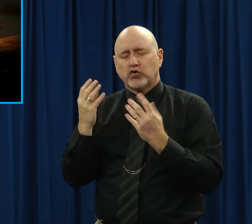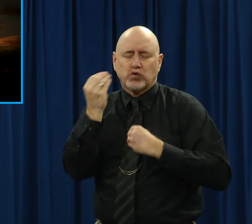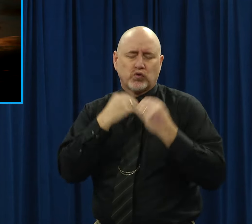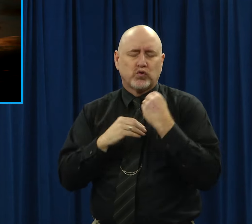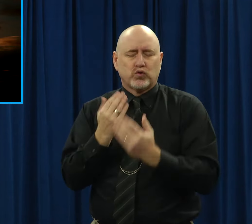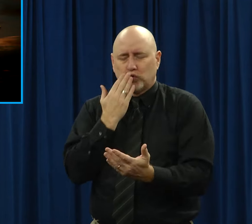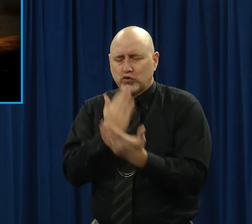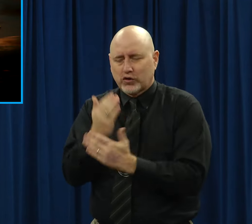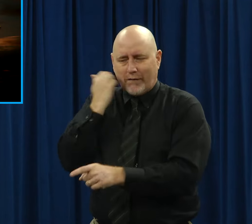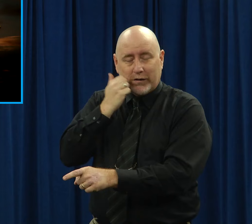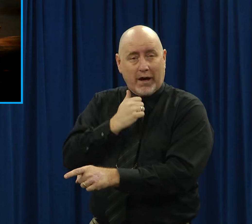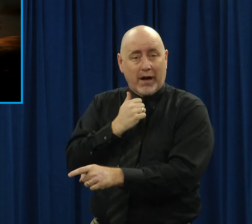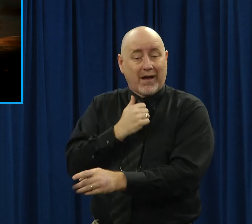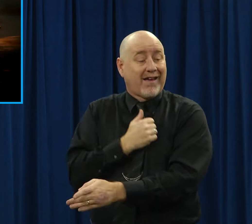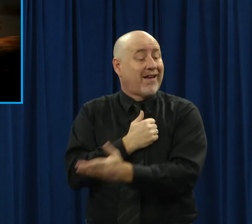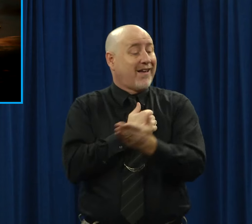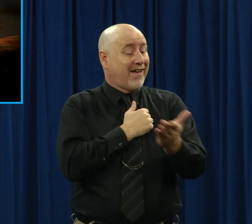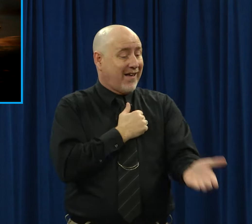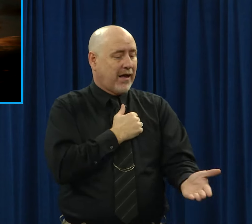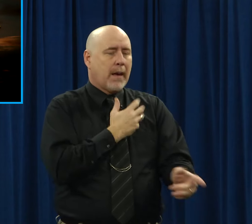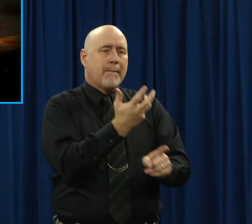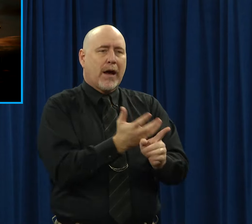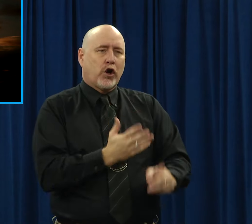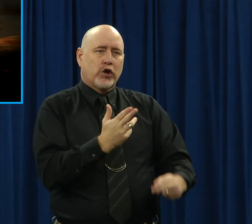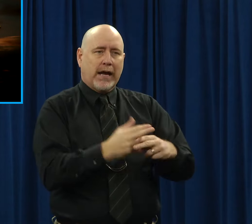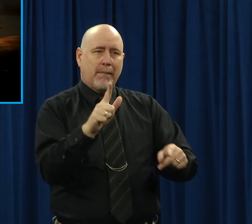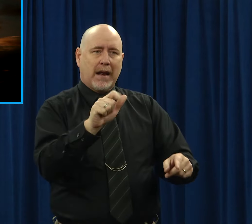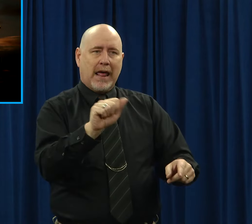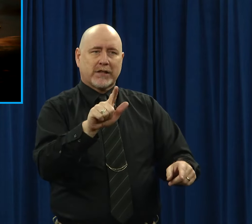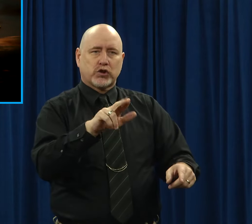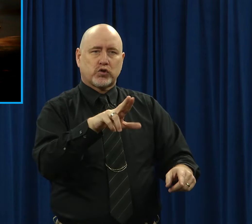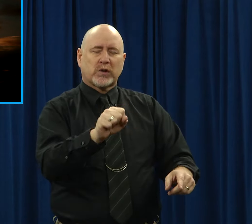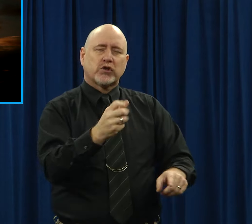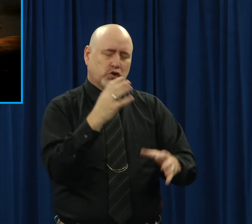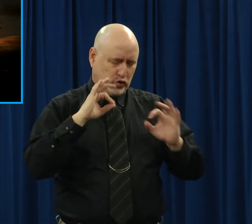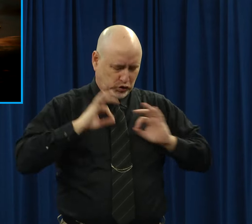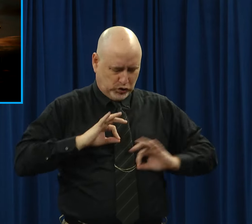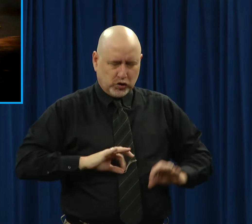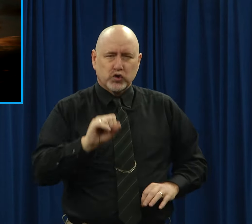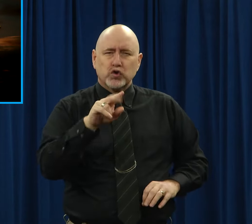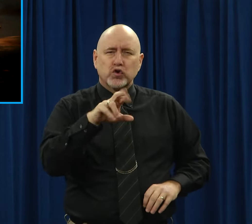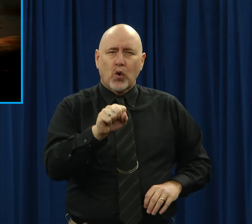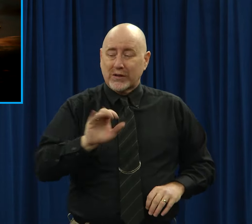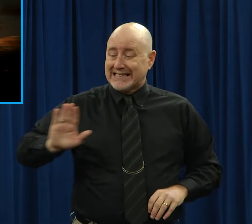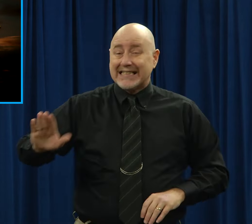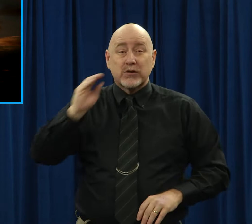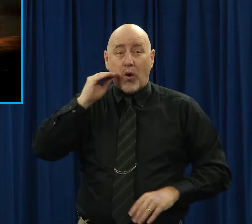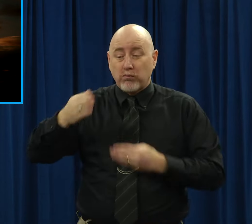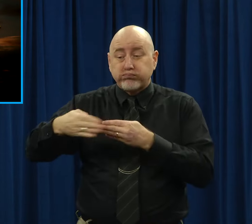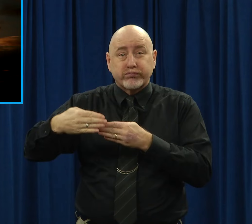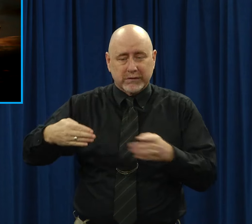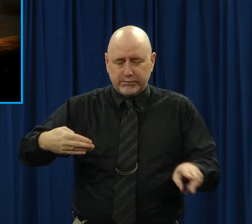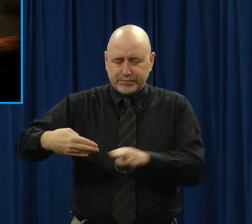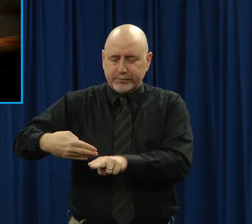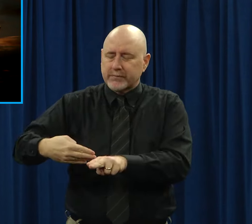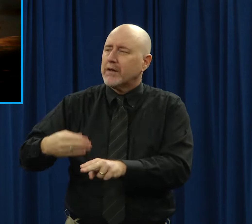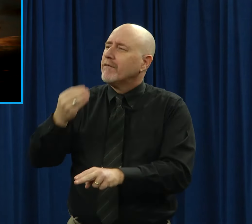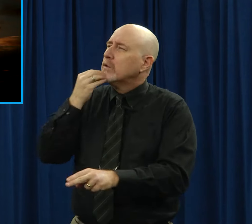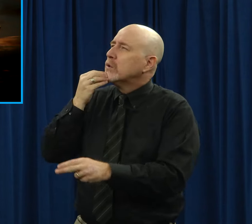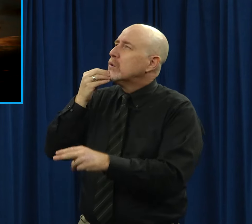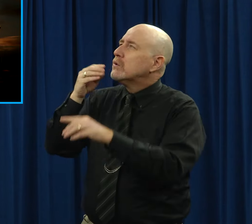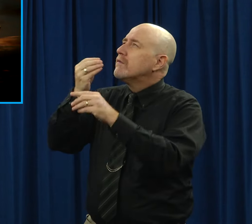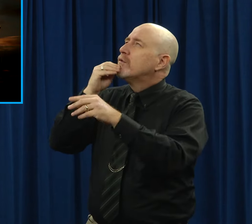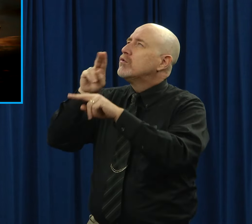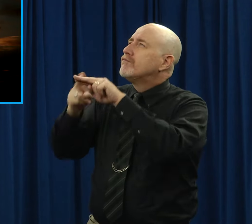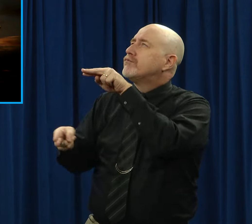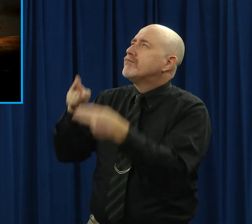fared sumptuously every day. But there was a certain beggar named Lazarus, full of sores, who was laid at his gate, desiring to be